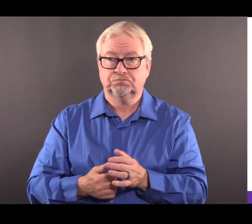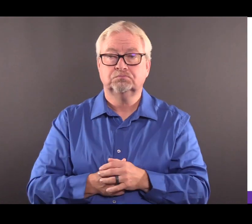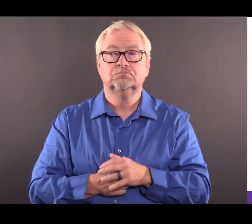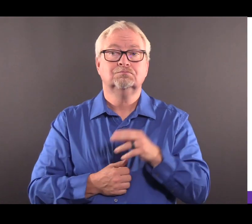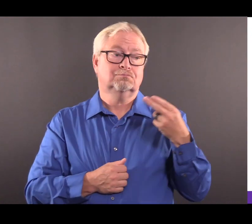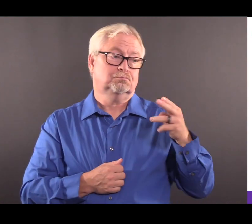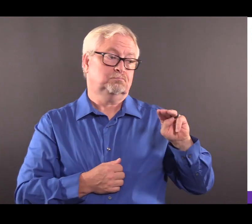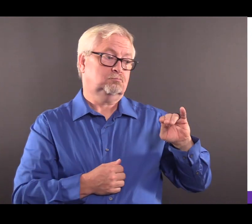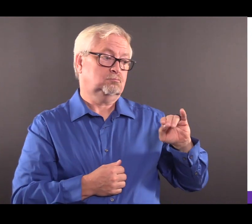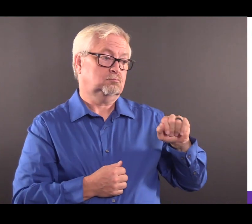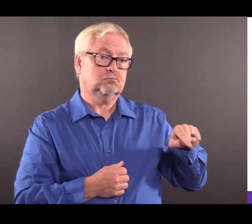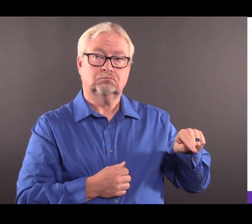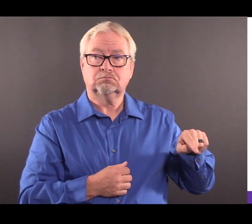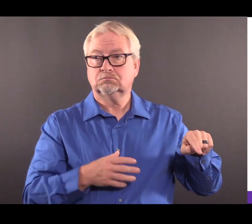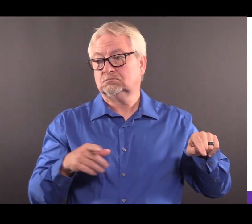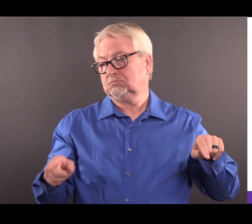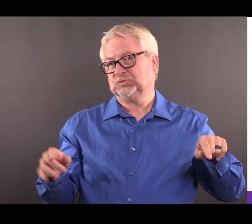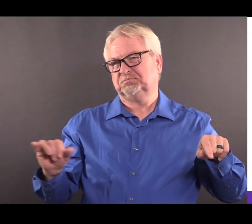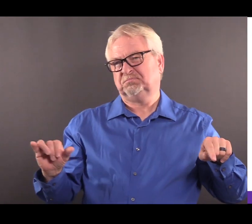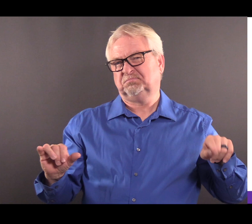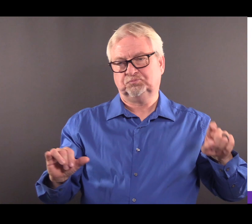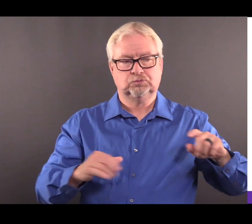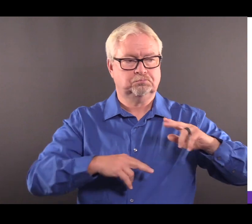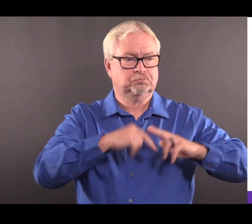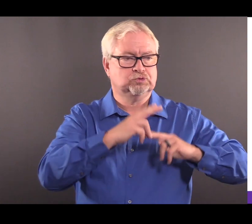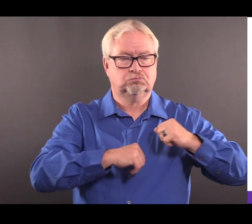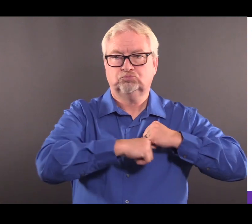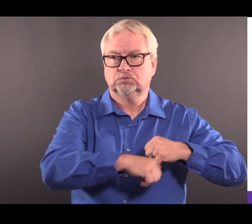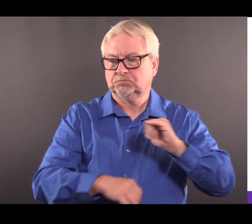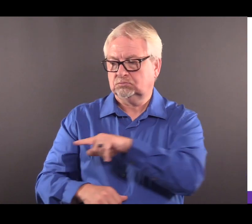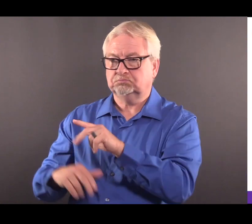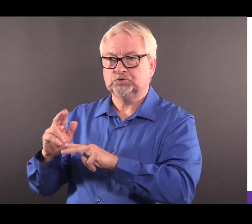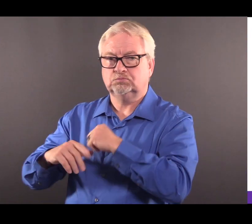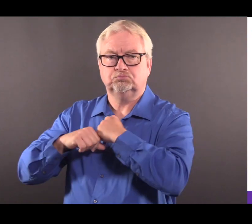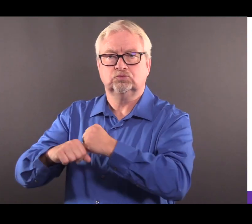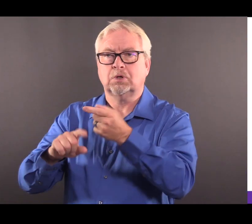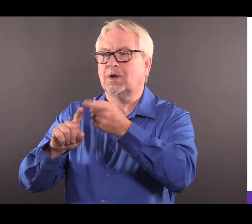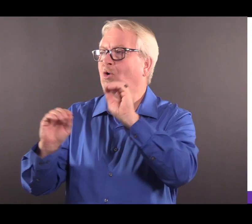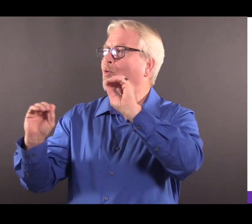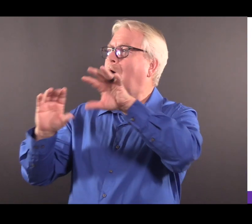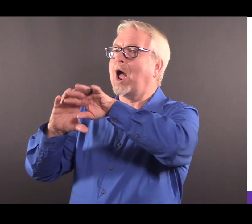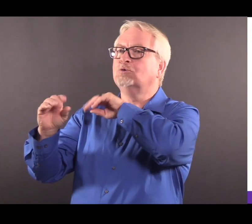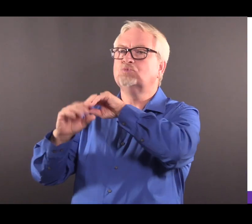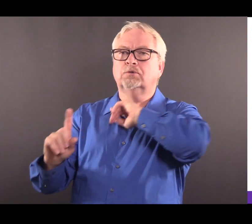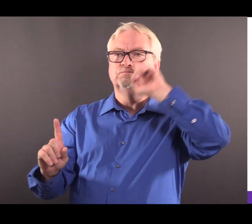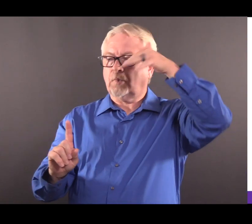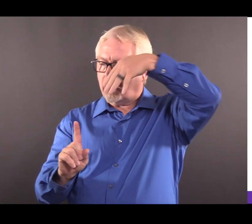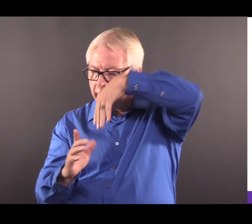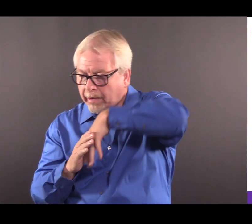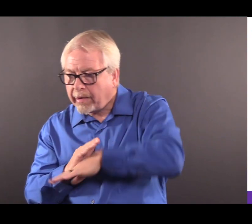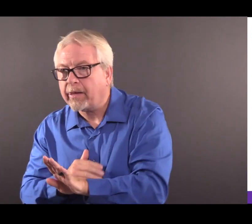And unlike HMIS, must build in protections so that no one outside of the